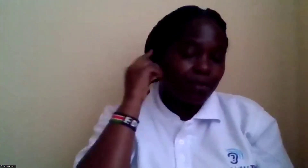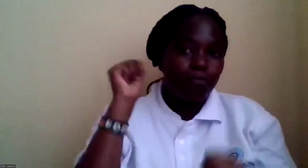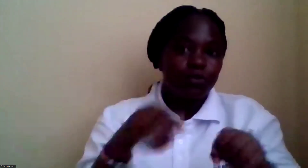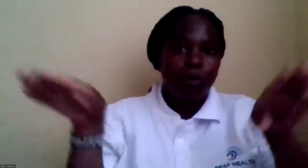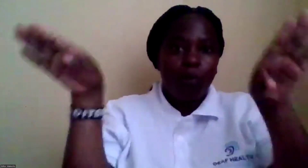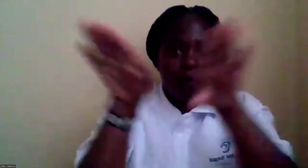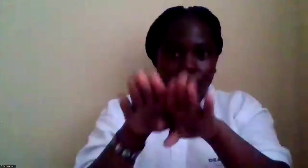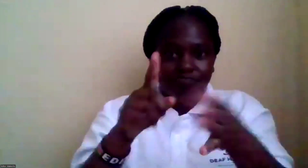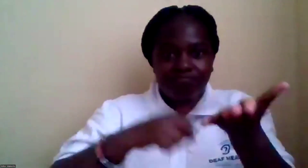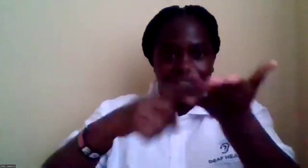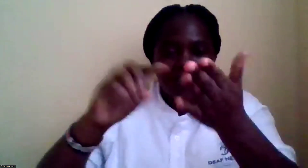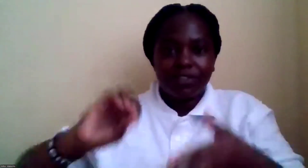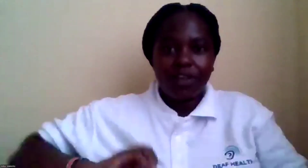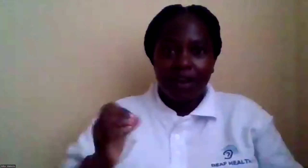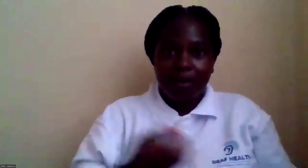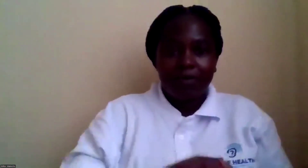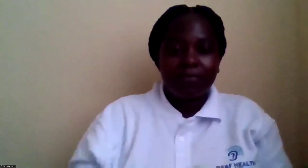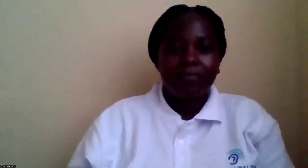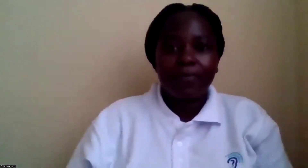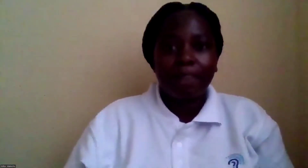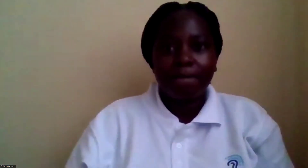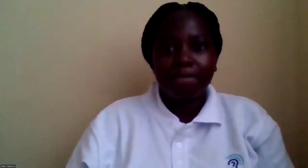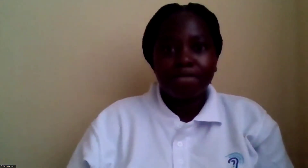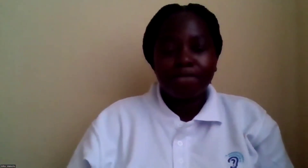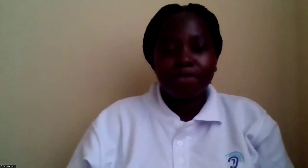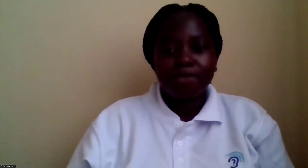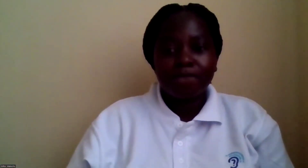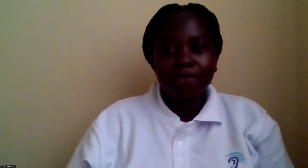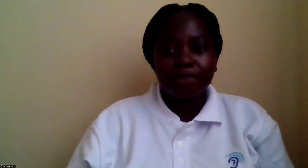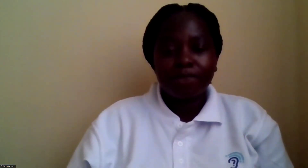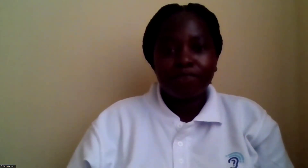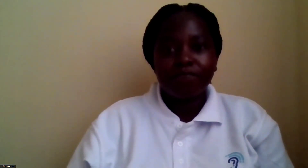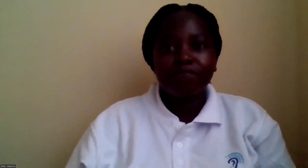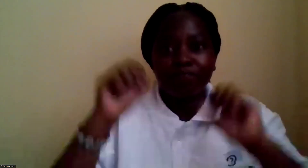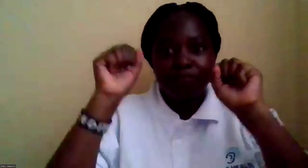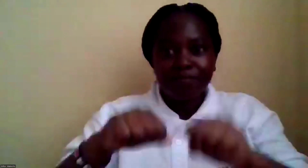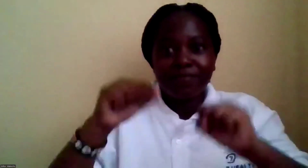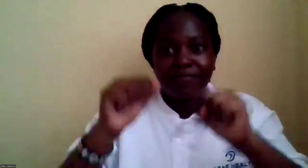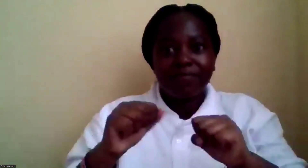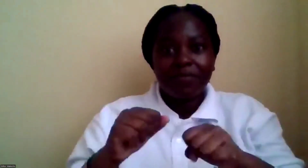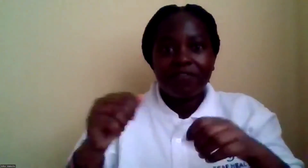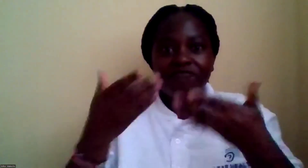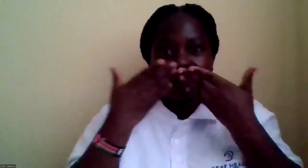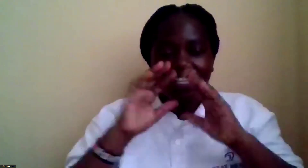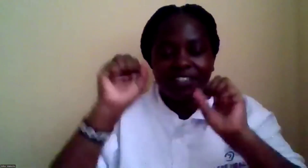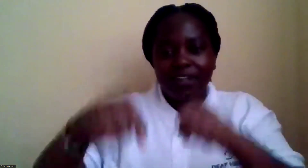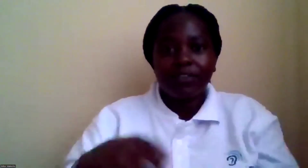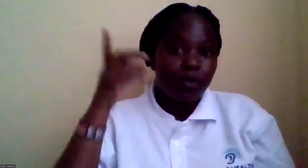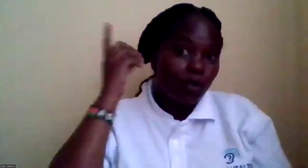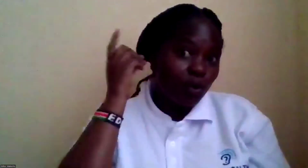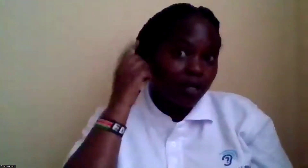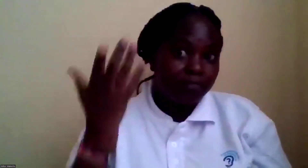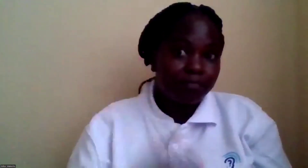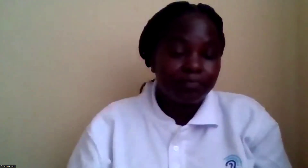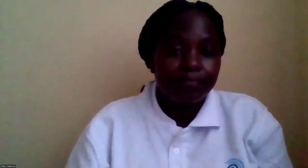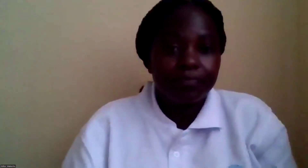session. And yes, we can conclude. Yeah. Doreen, if